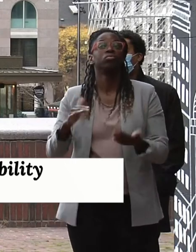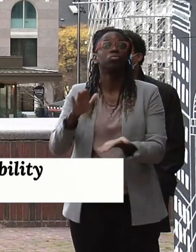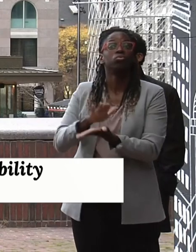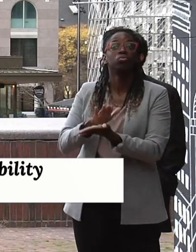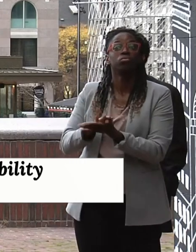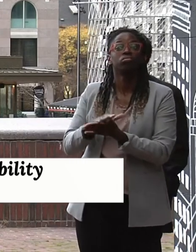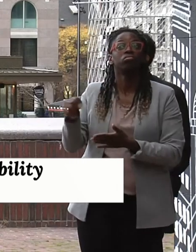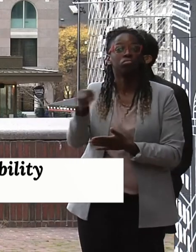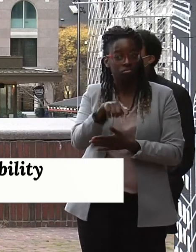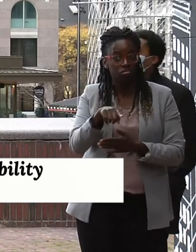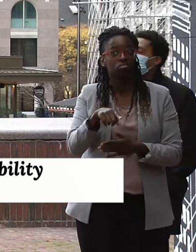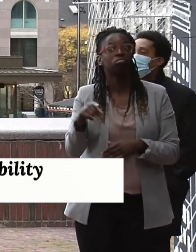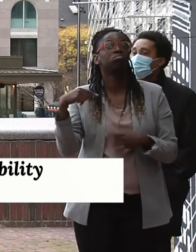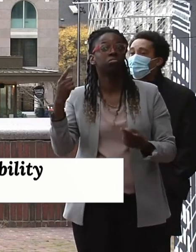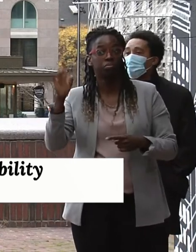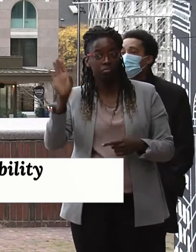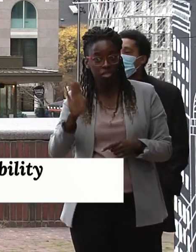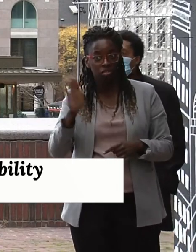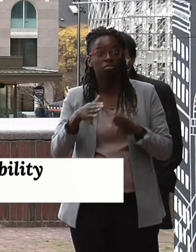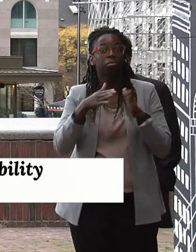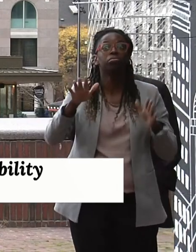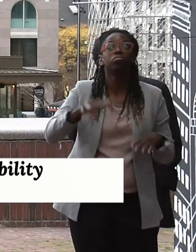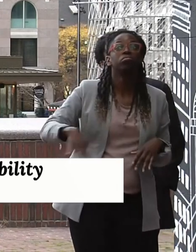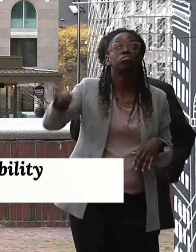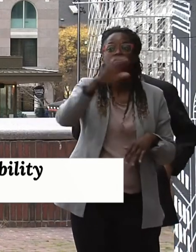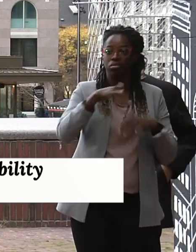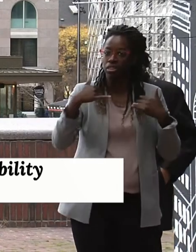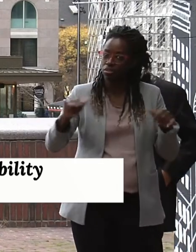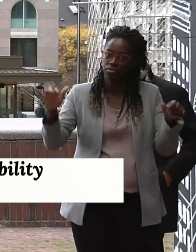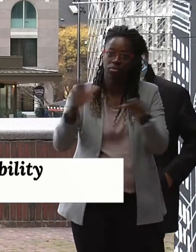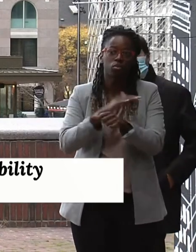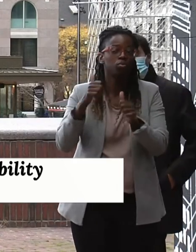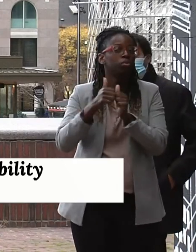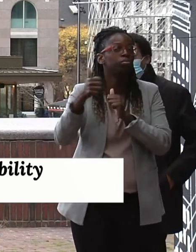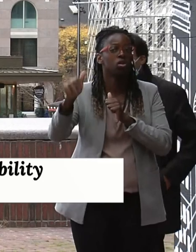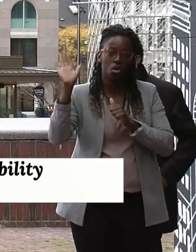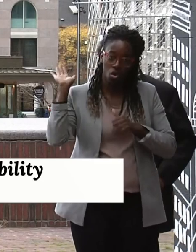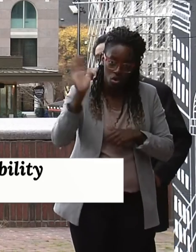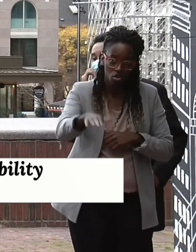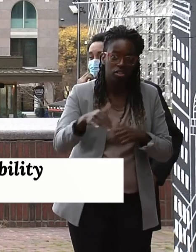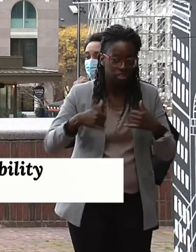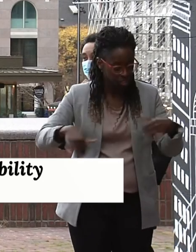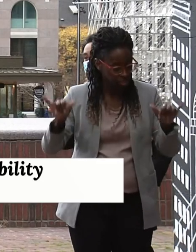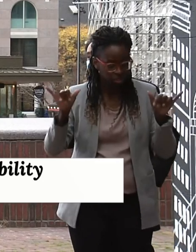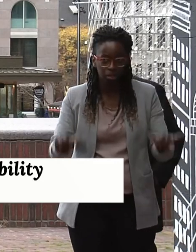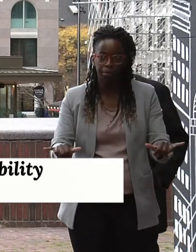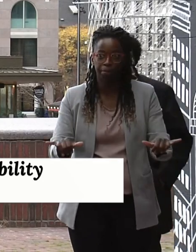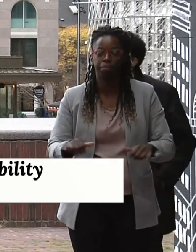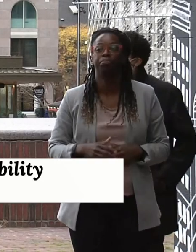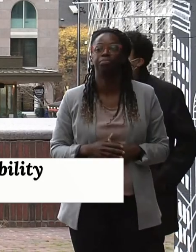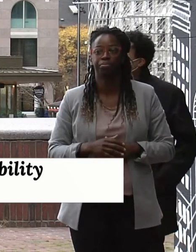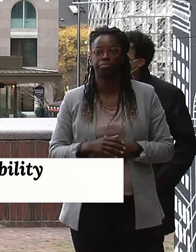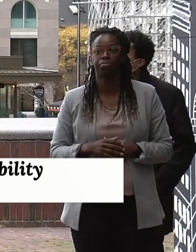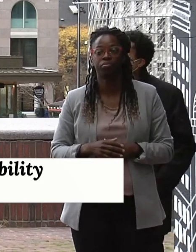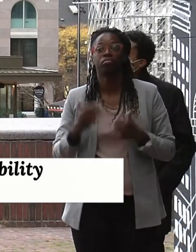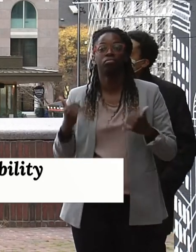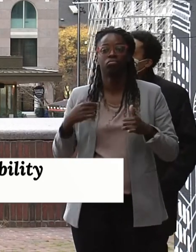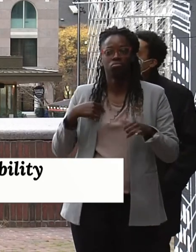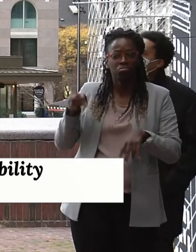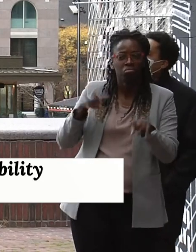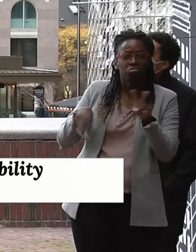remote. Last Friday, the state released new guidelines on schools, and the Boston Public Schools is reviewing these